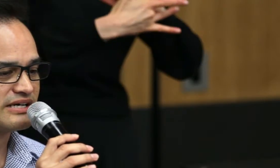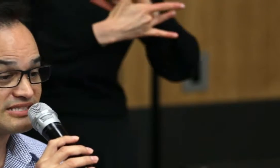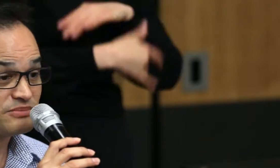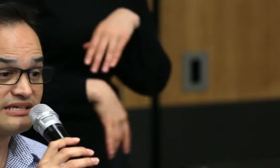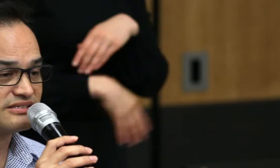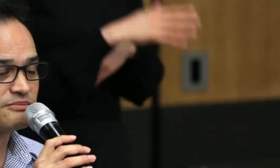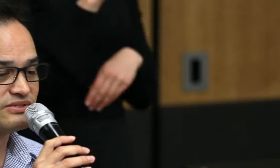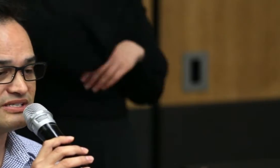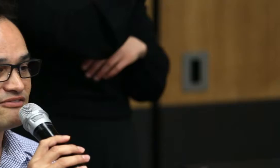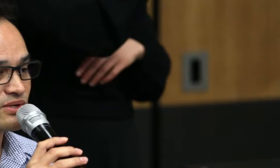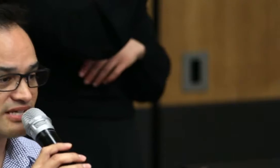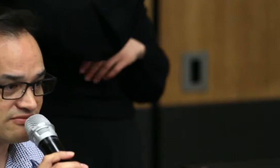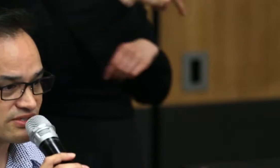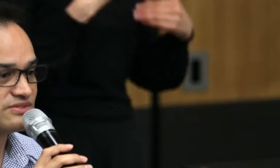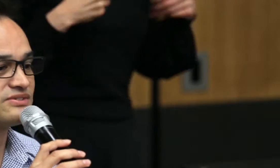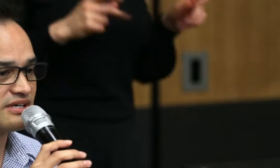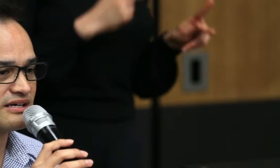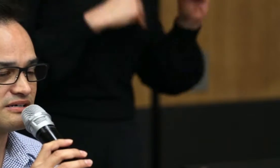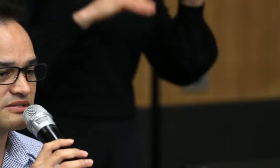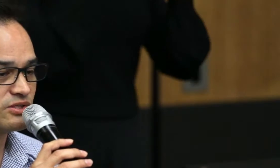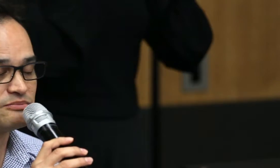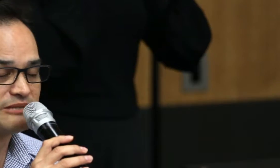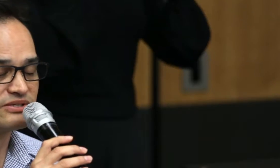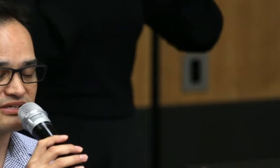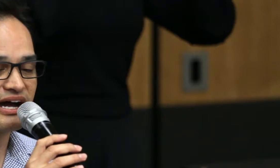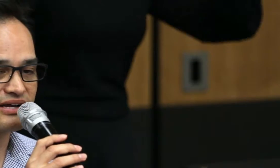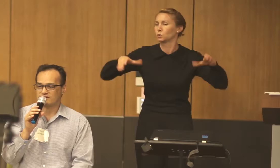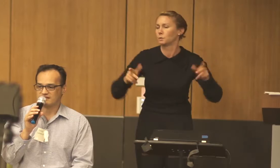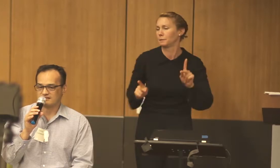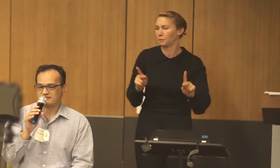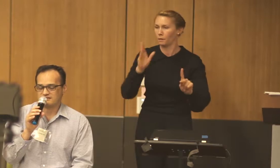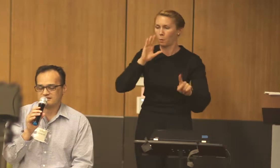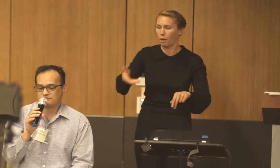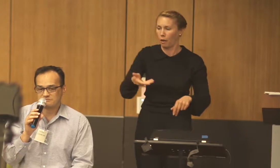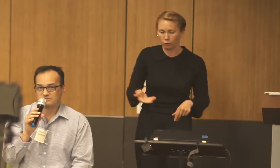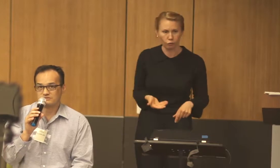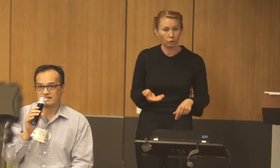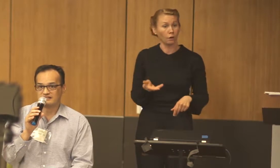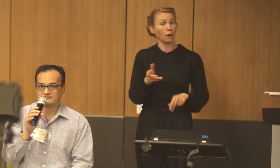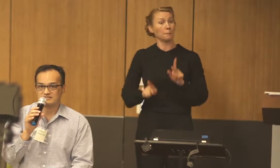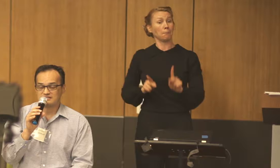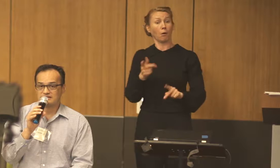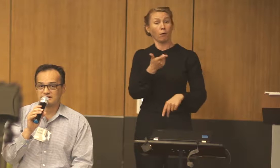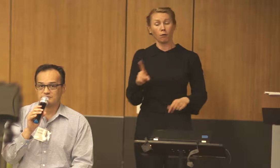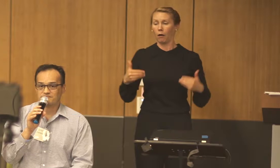also SAP gets an opportunity to have a more diverse group of people that they're hiring. They get these people who